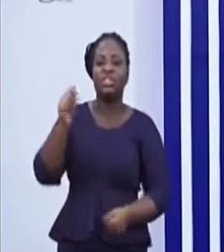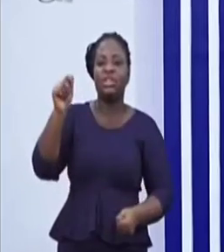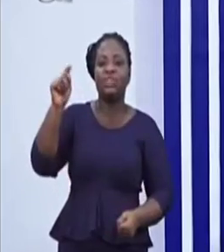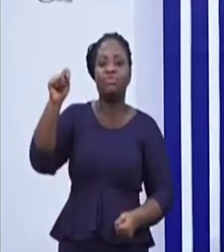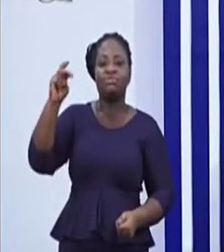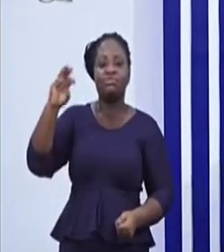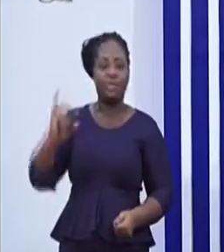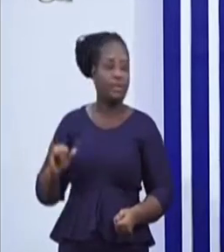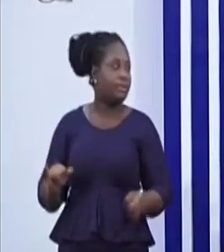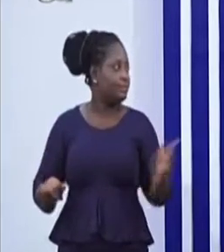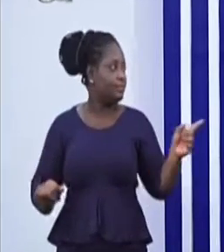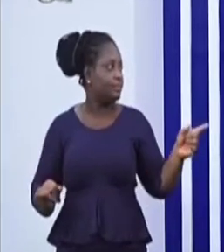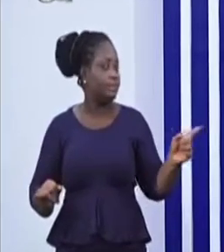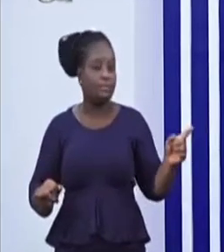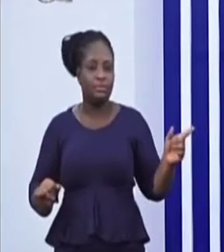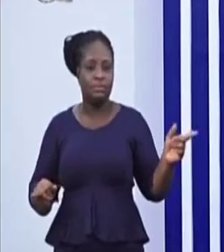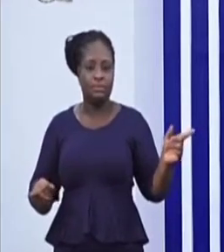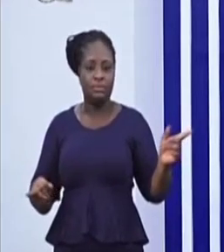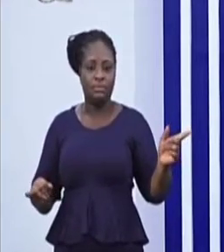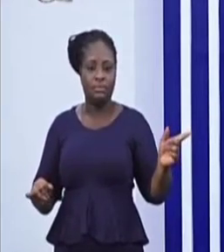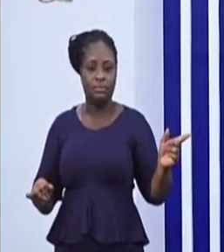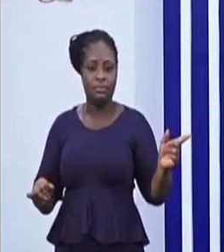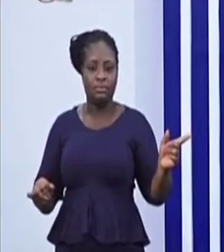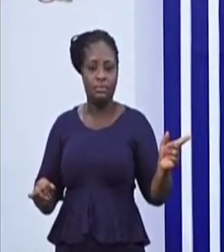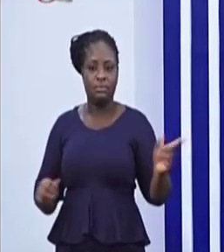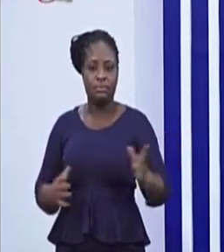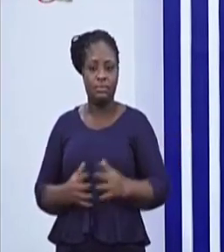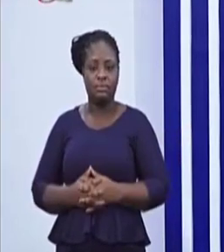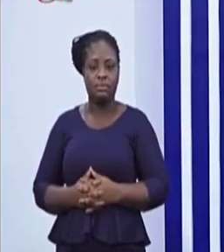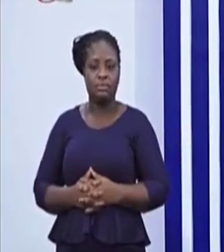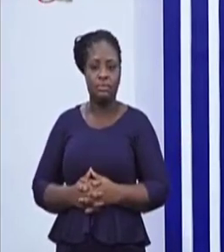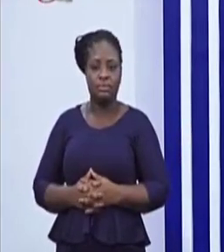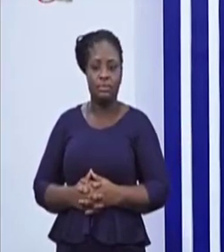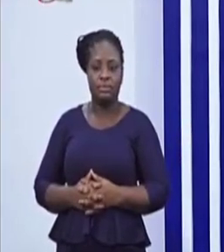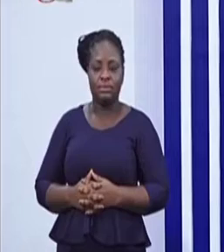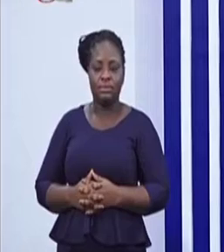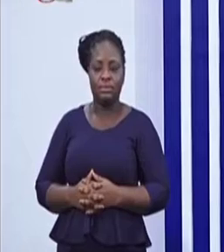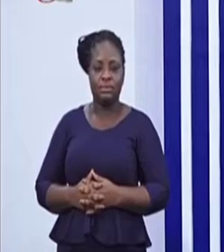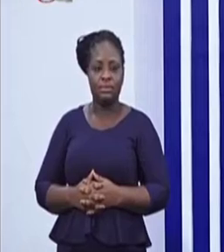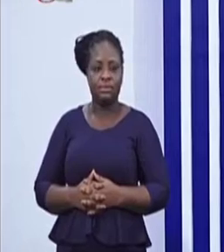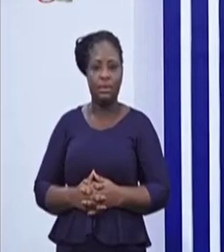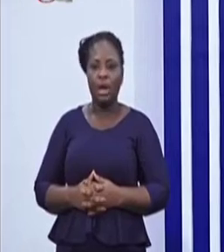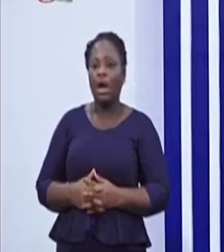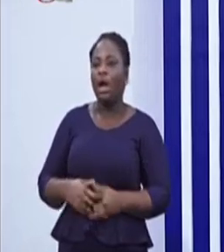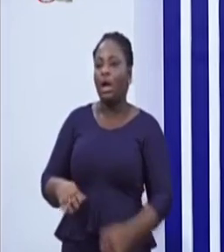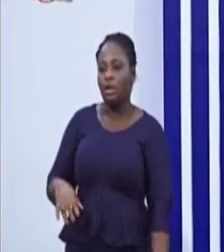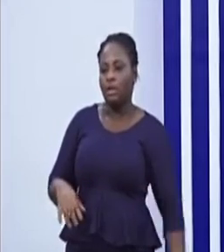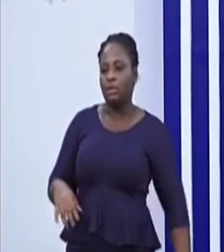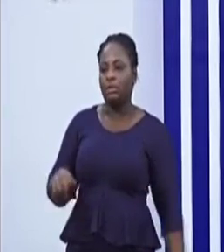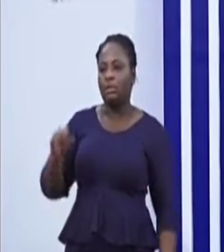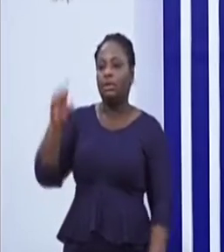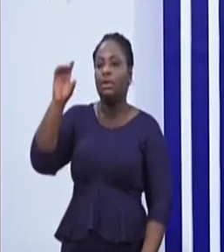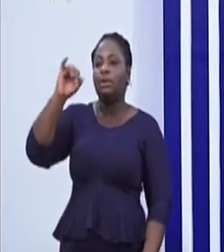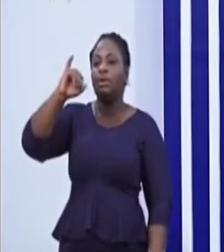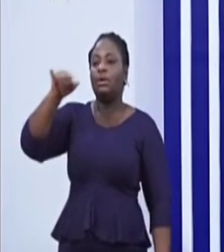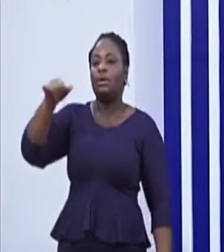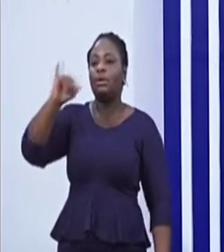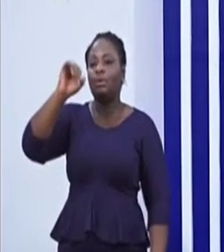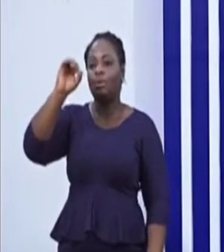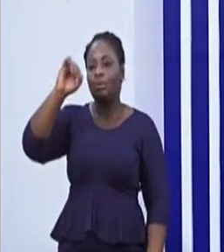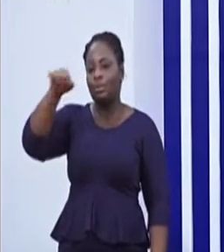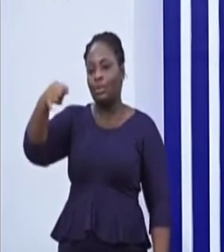Okay, fortunately, I'm supposed to translate in 1 minute this in my dialect, which is Gonja.